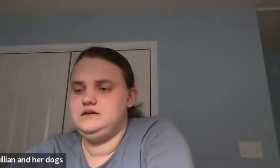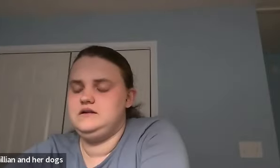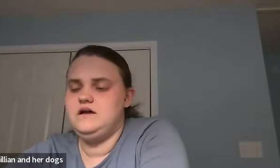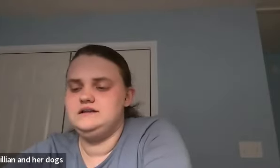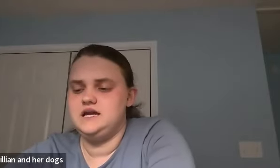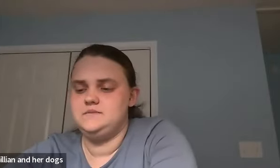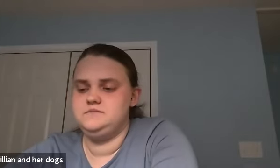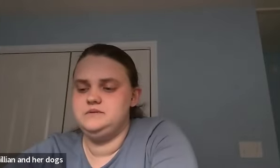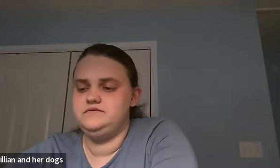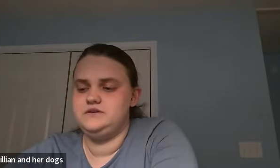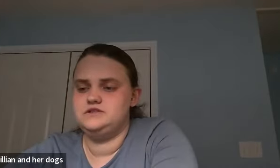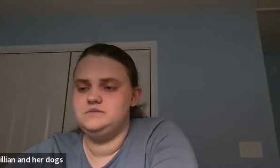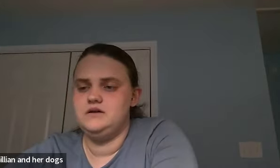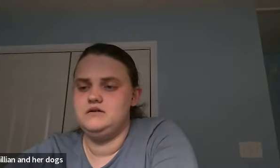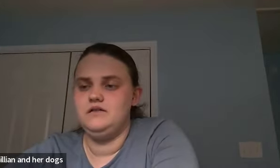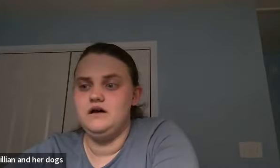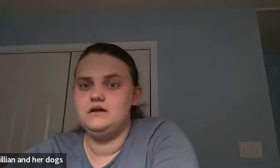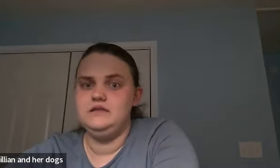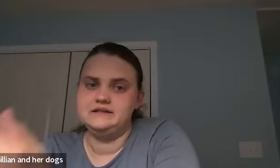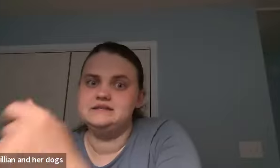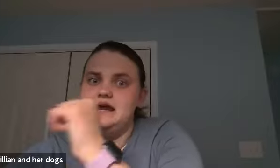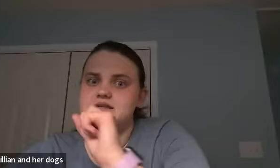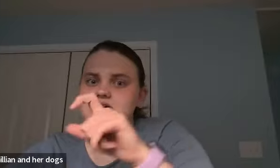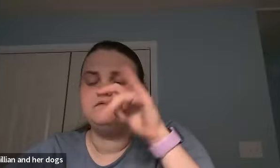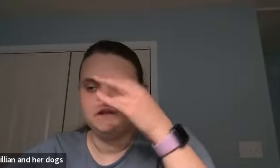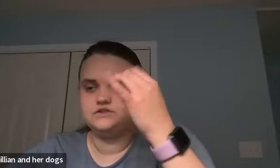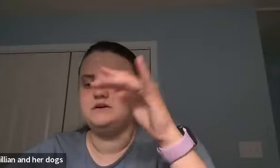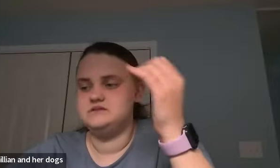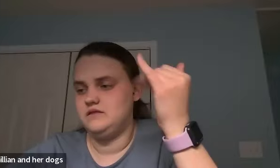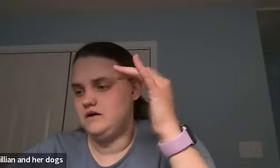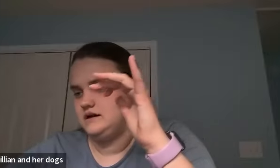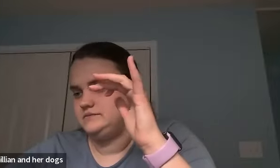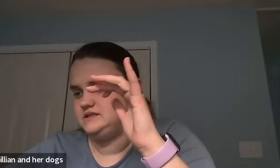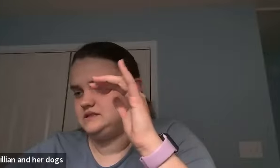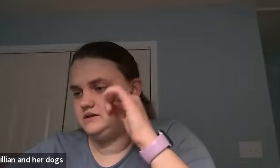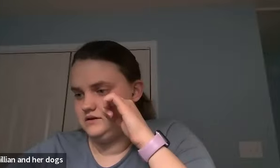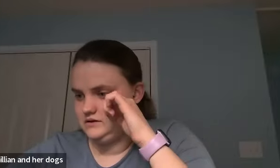and a lot of times people finger spell a lot. Like I said, ASL finger spells a lot. Let me see.